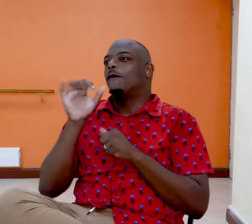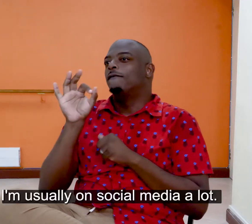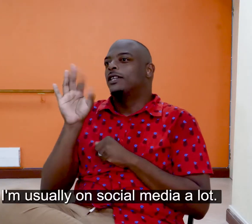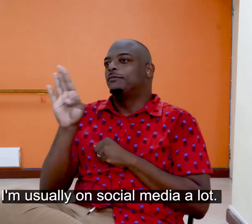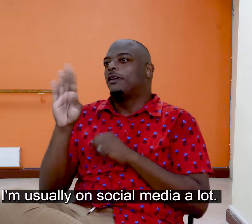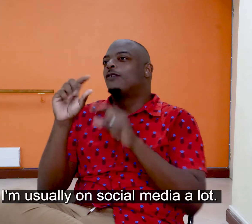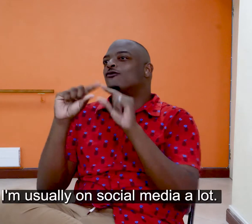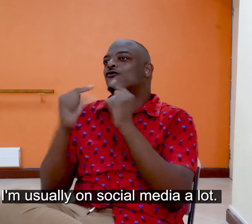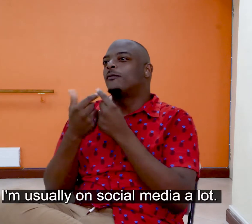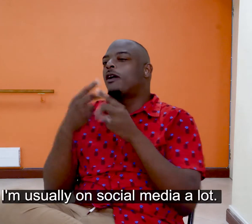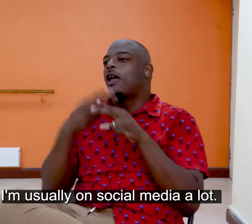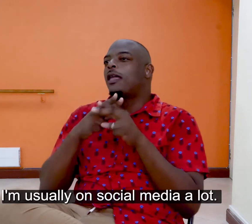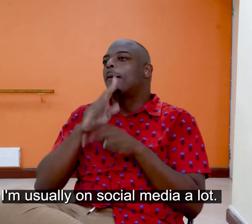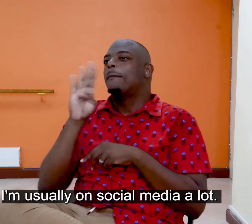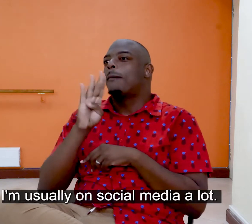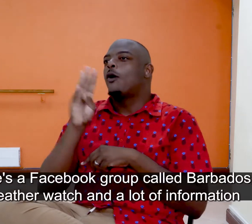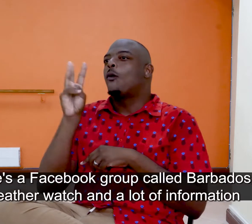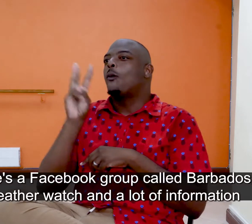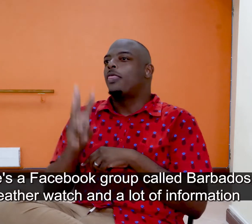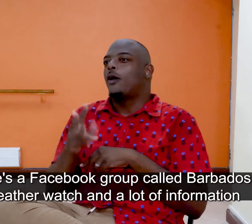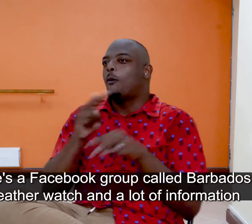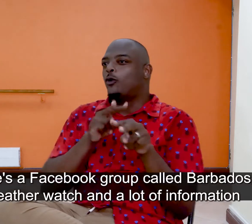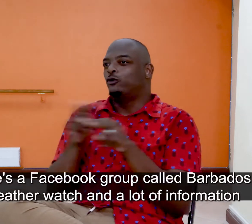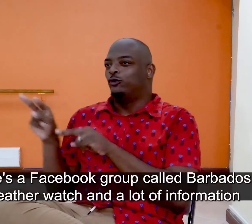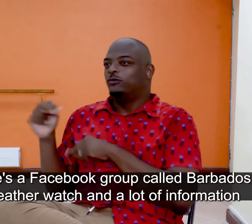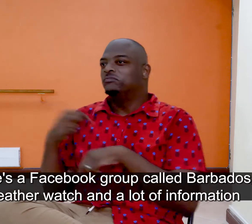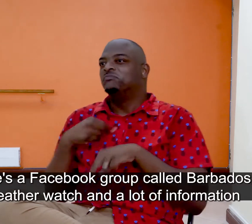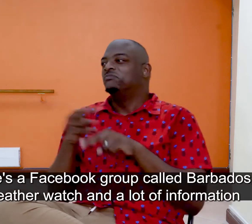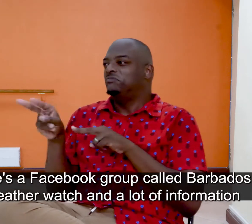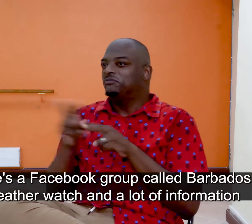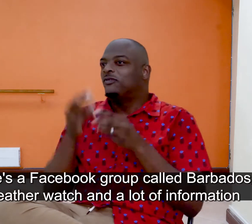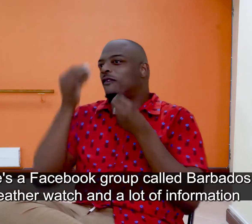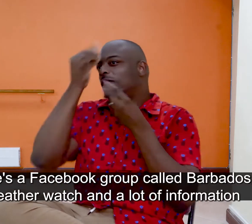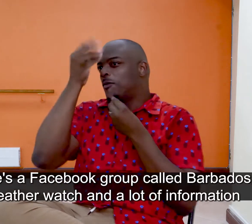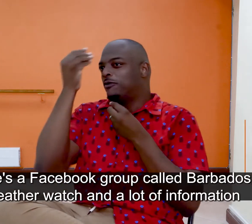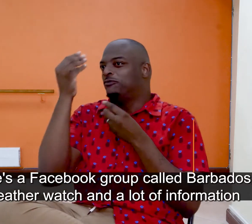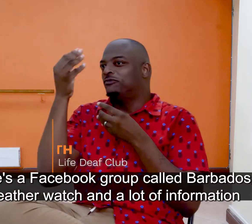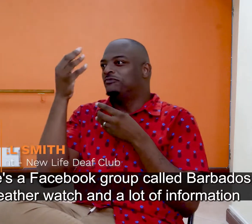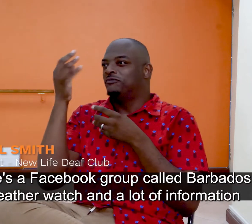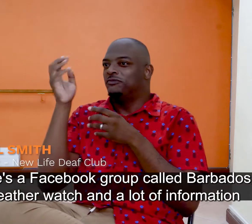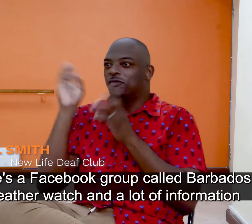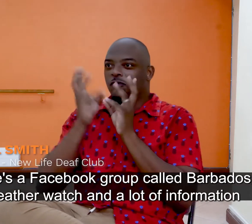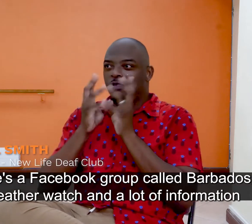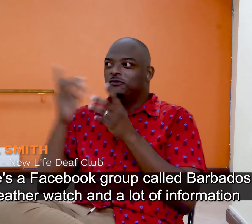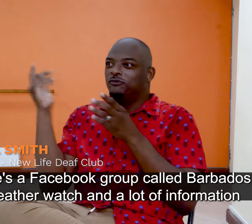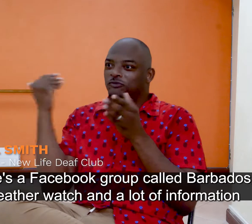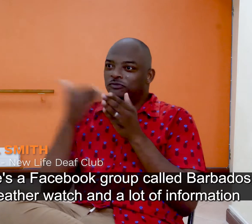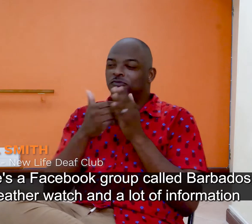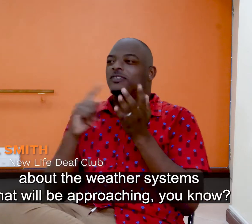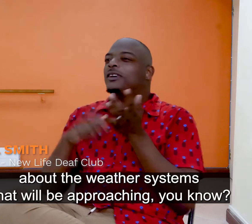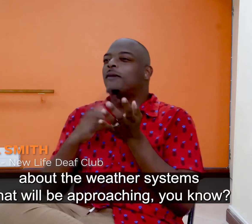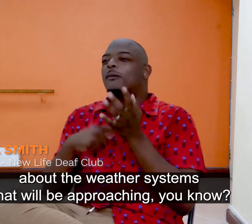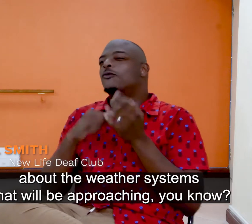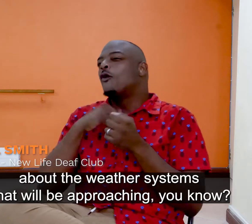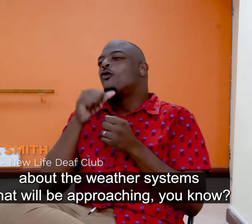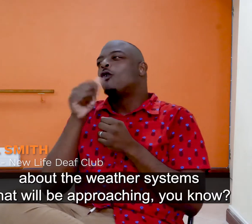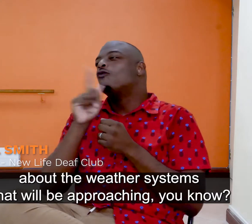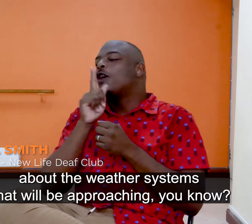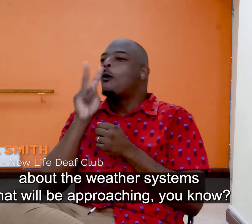I'm usually on social media a lot. There's a Facebook group called Barbados Weather Watch with a lot of information about the weather systems that